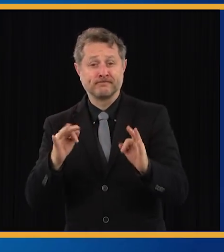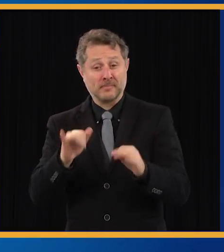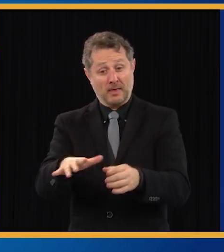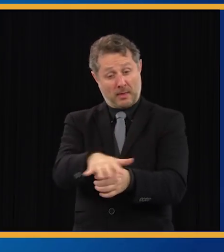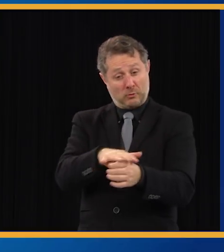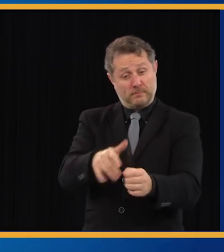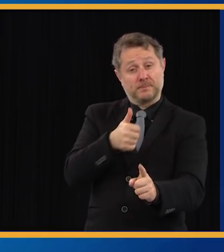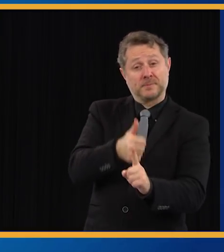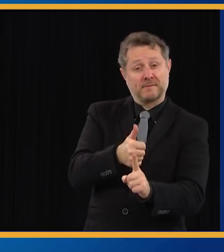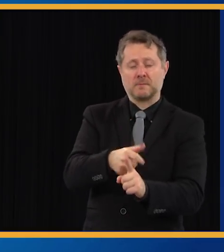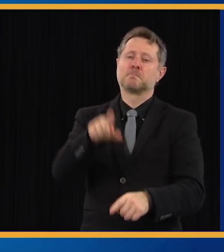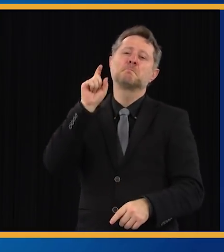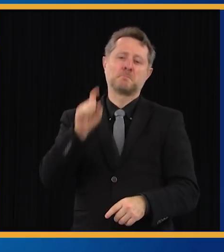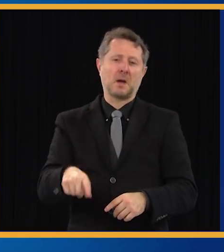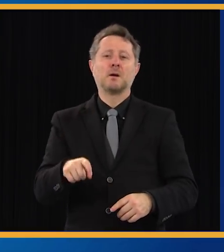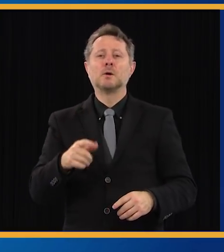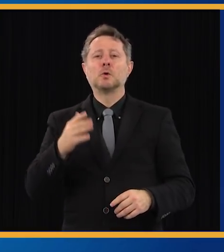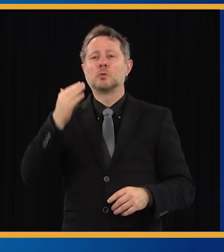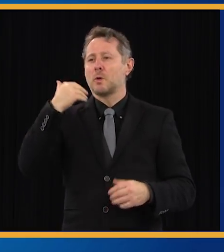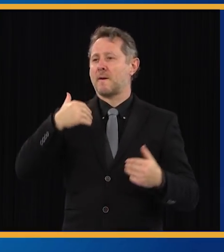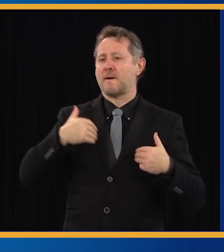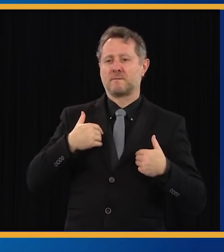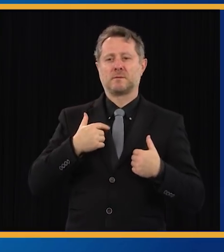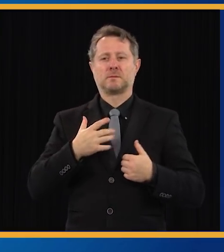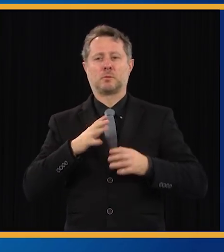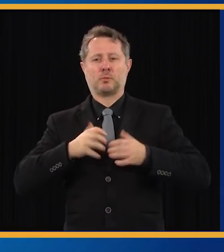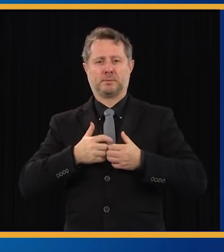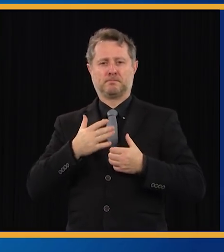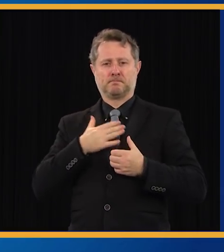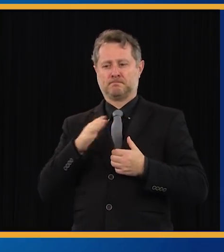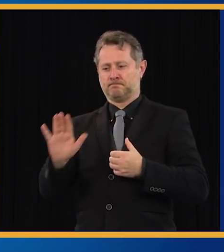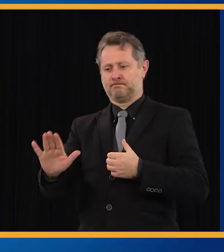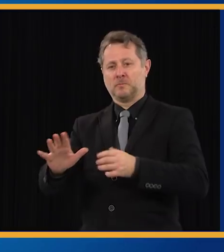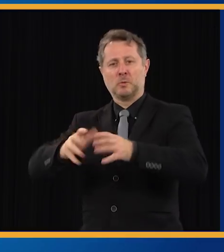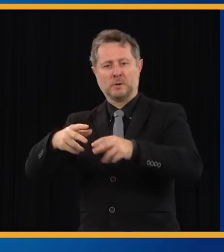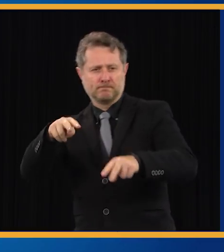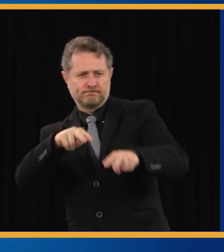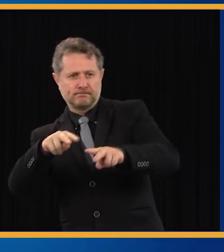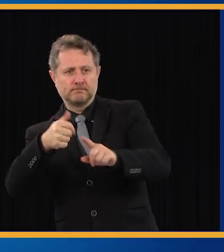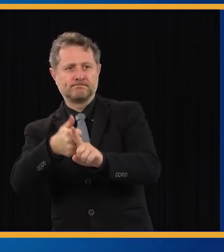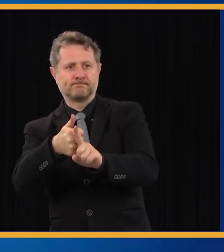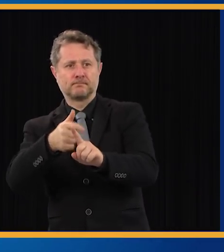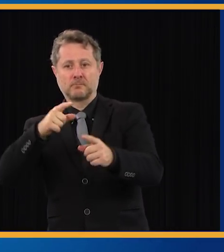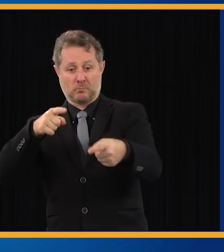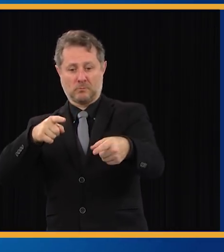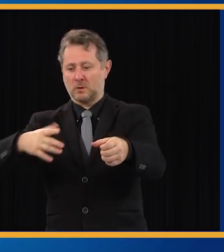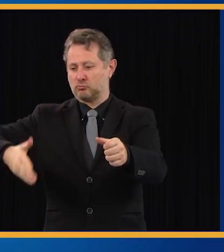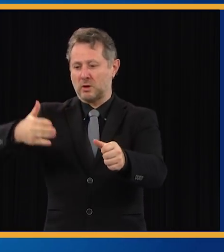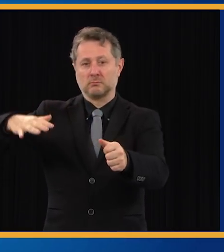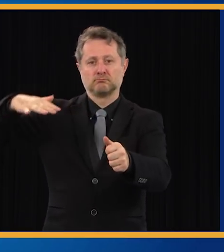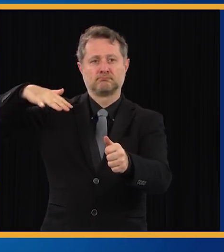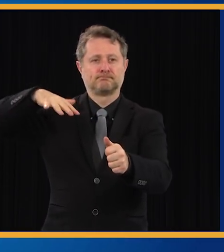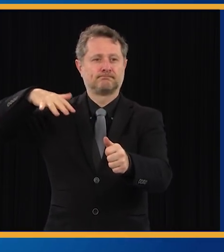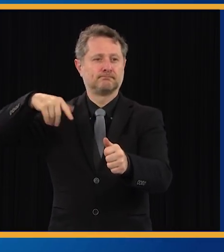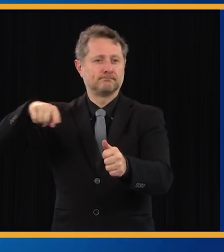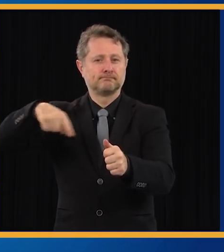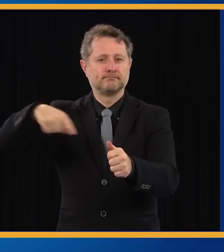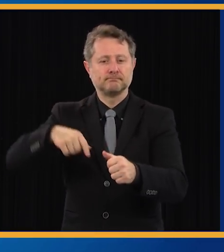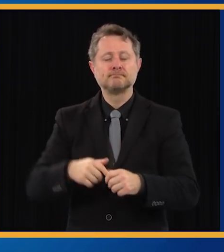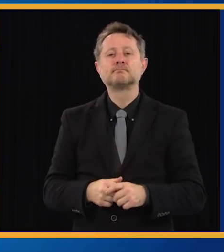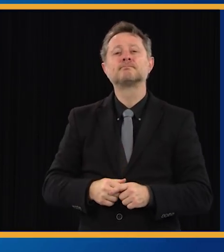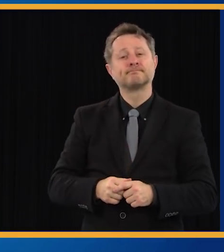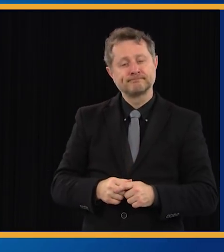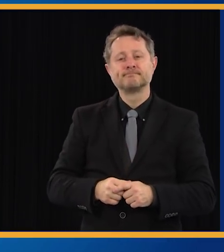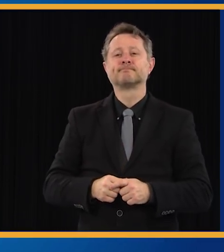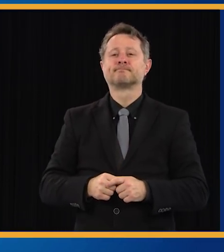to have a control room function where we're watching what's happening. For those friends